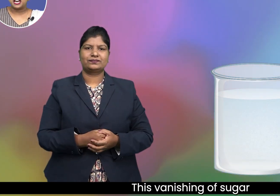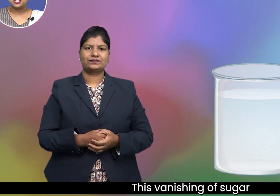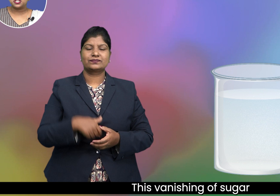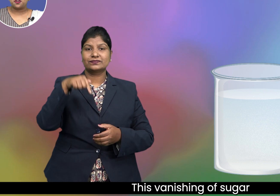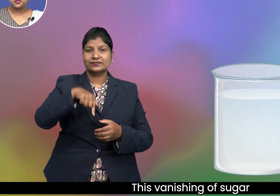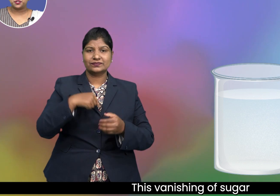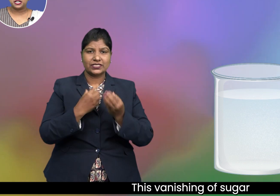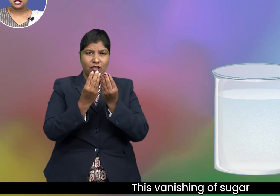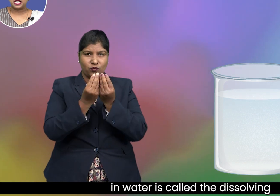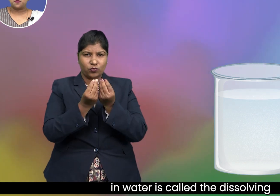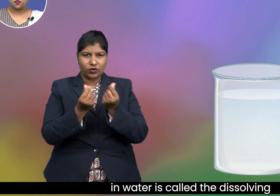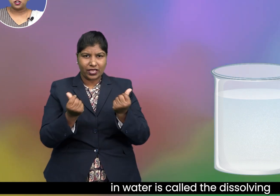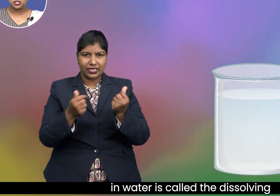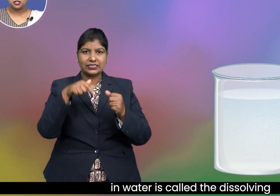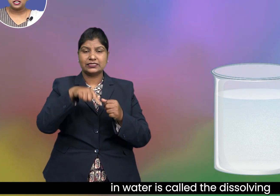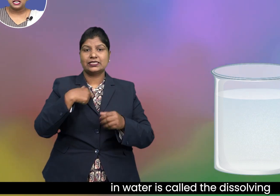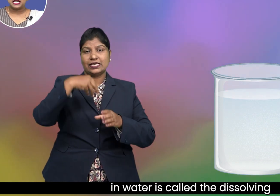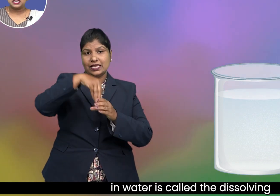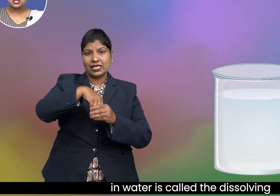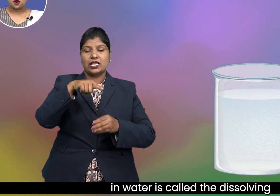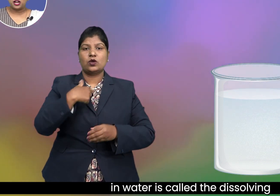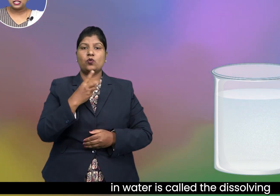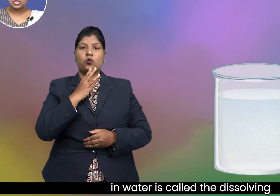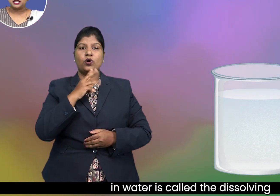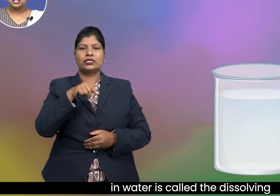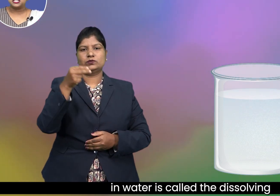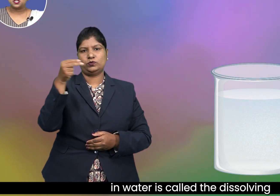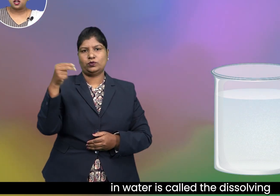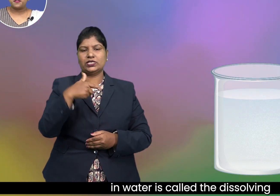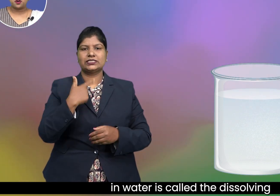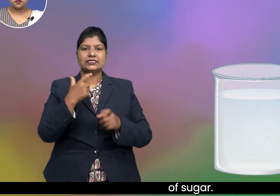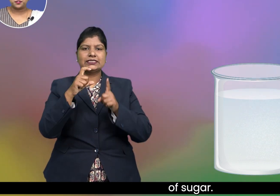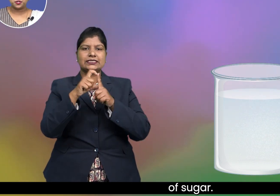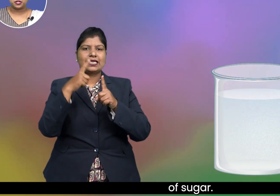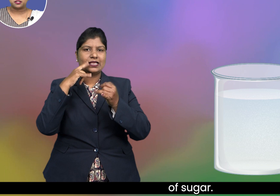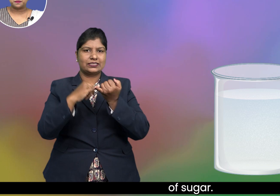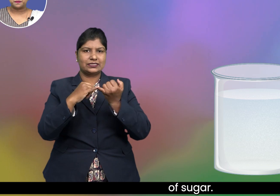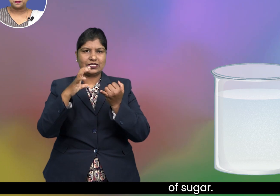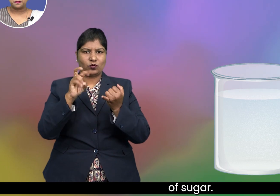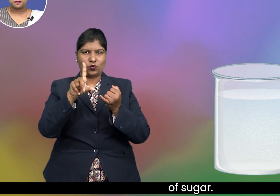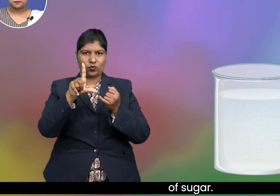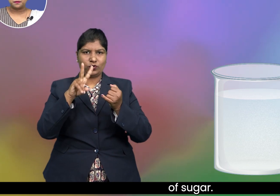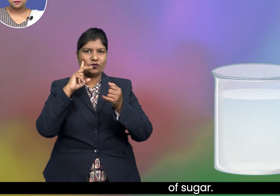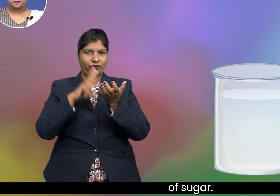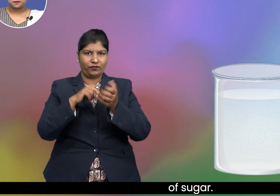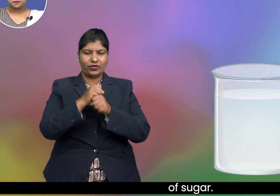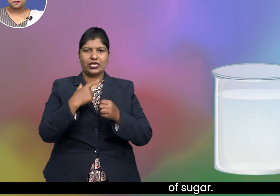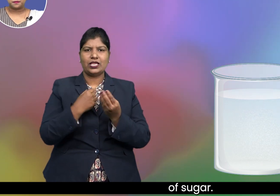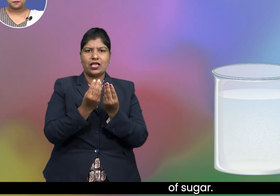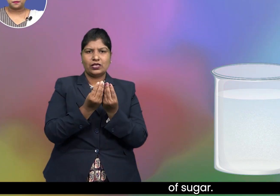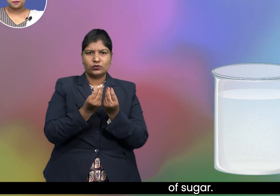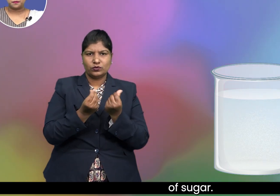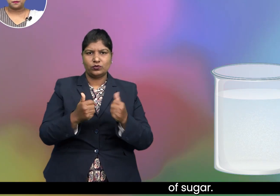This vanishing of sugar in water is called the dissolving of sugar.